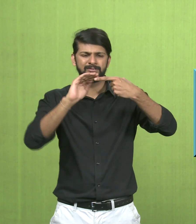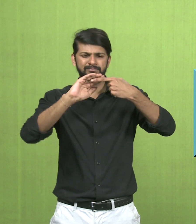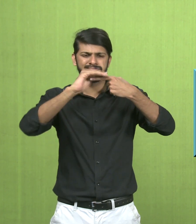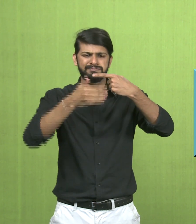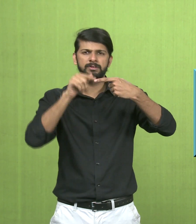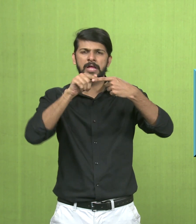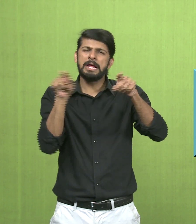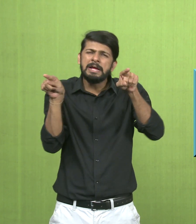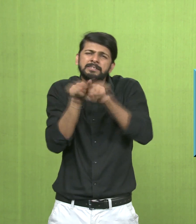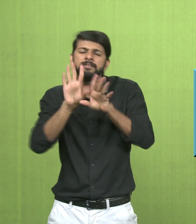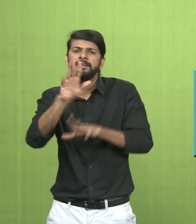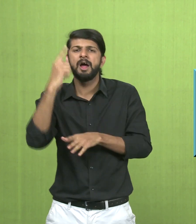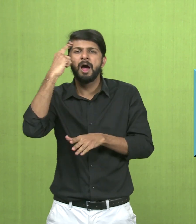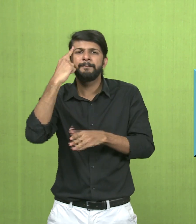first, pastel colors,